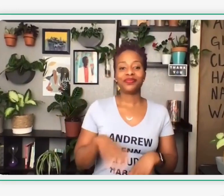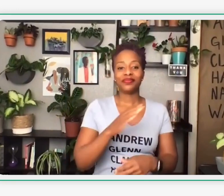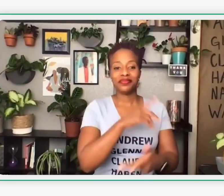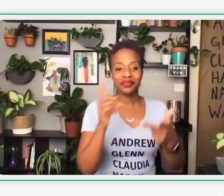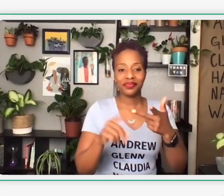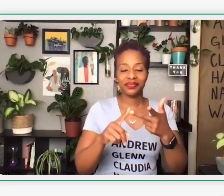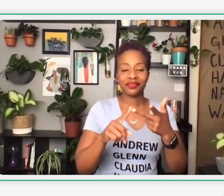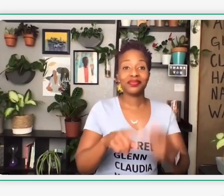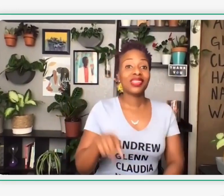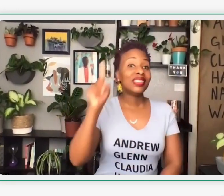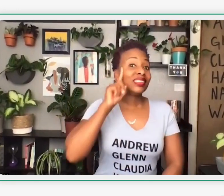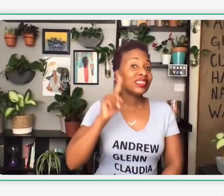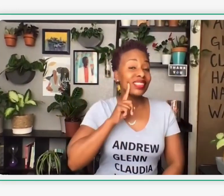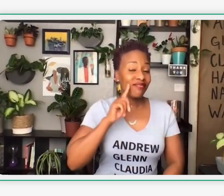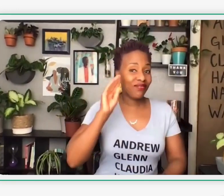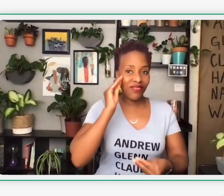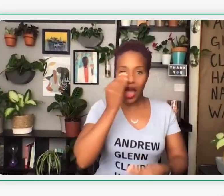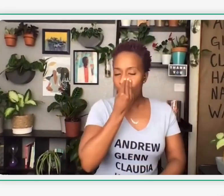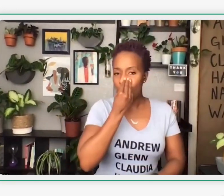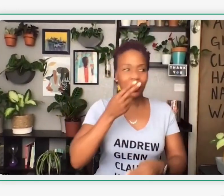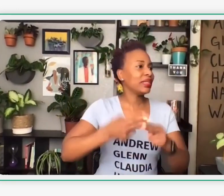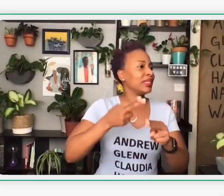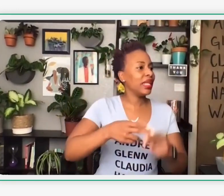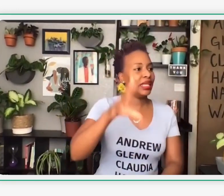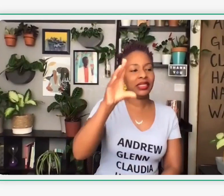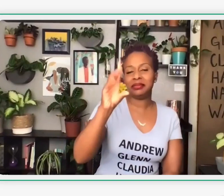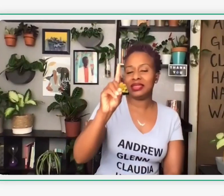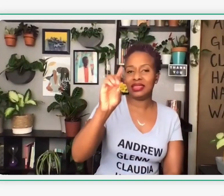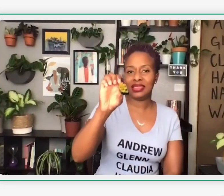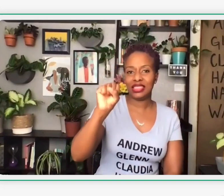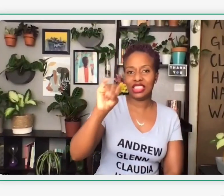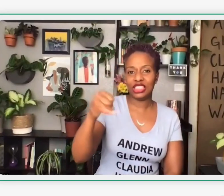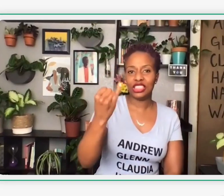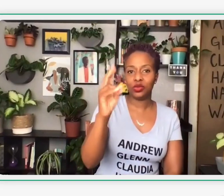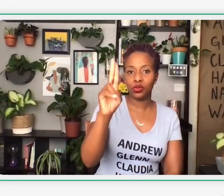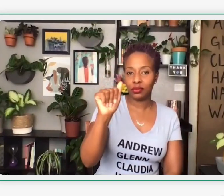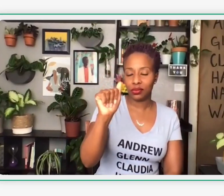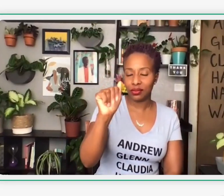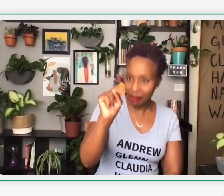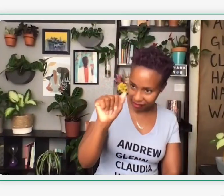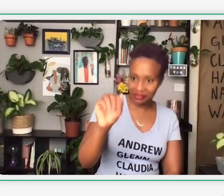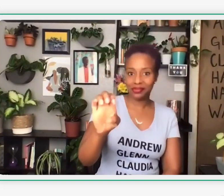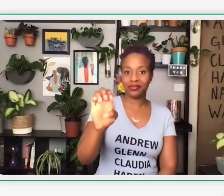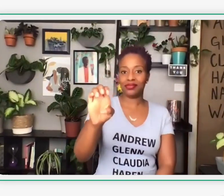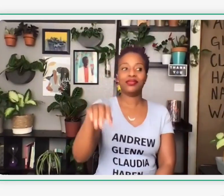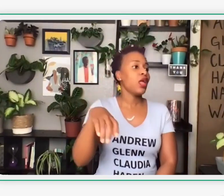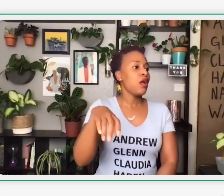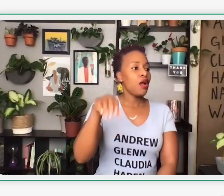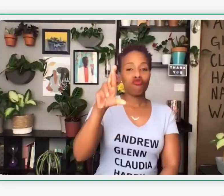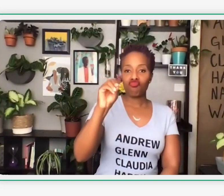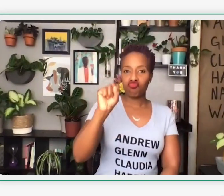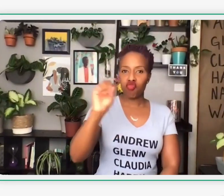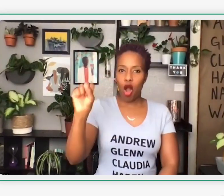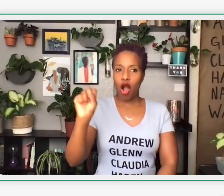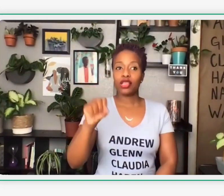the finger smelling shirt, or the equality. Next one is Dejanay Deaf Flowers,